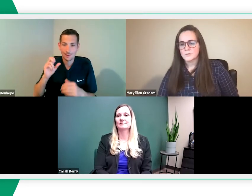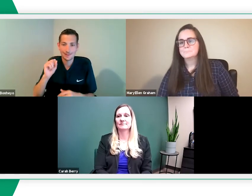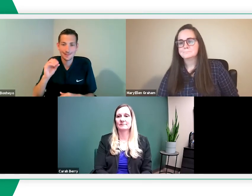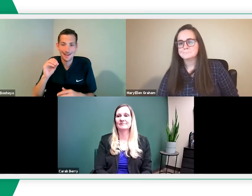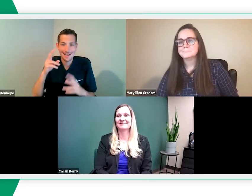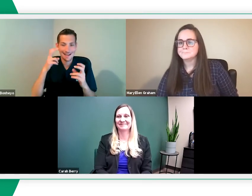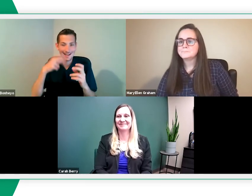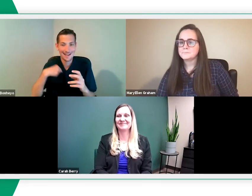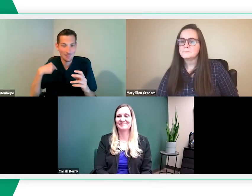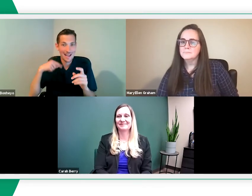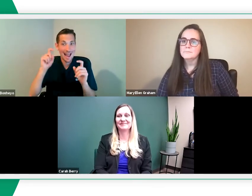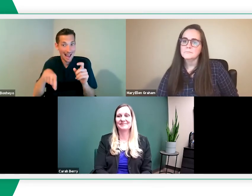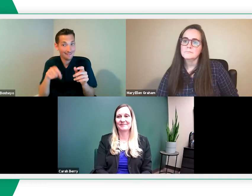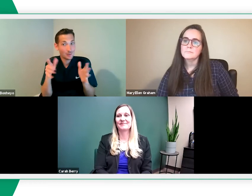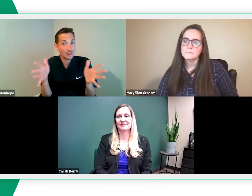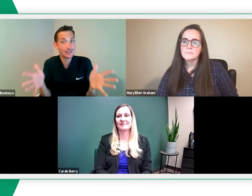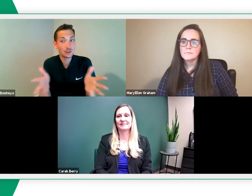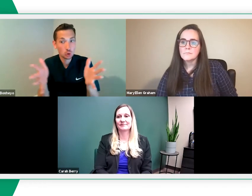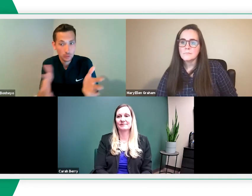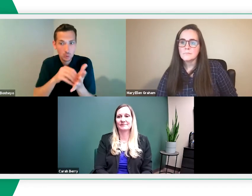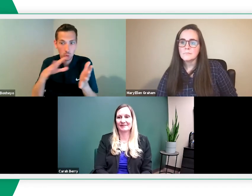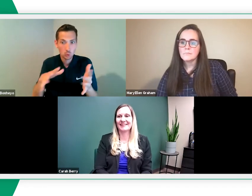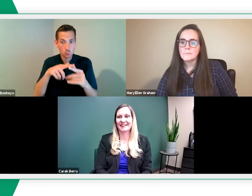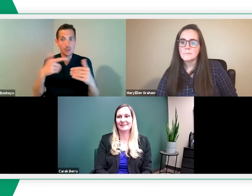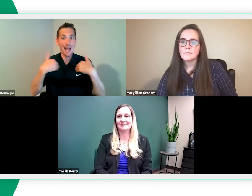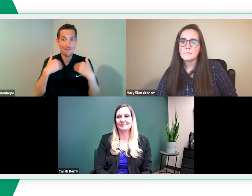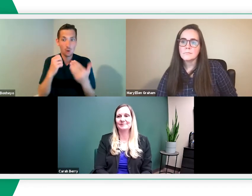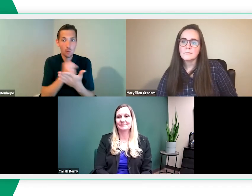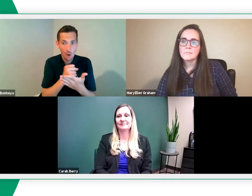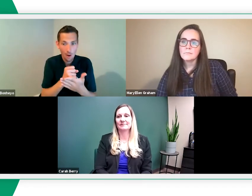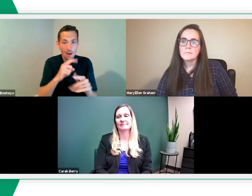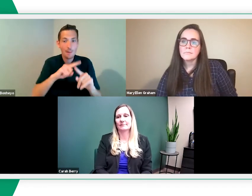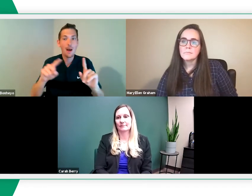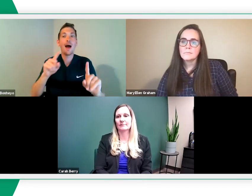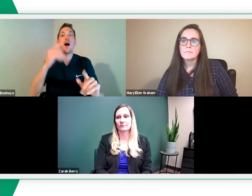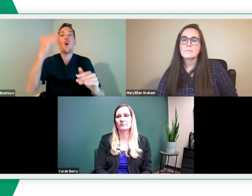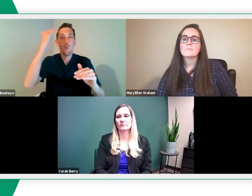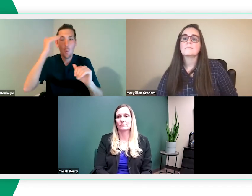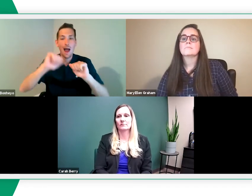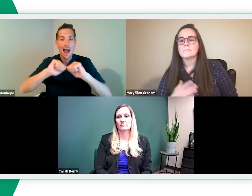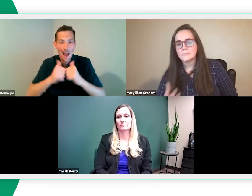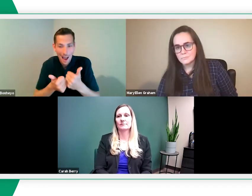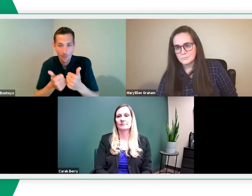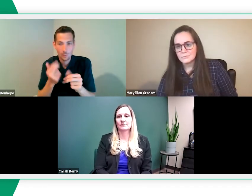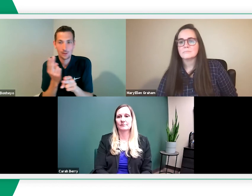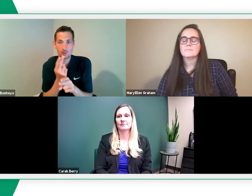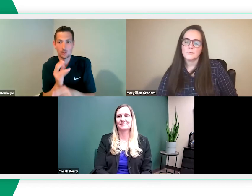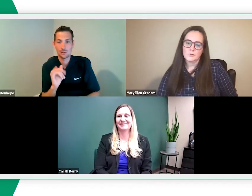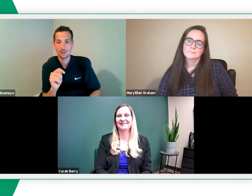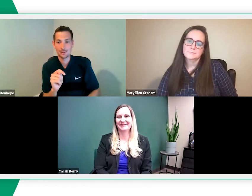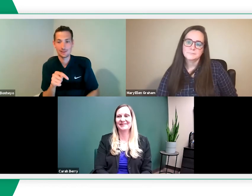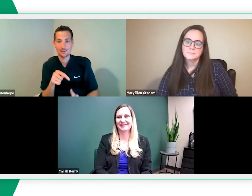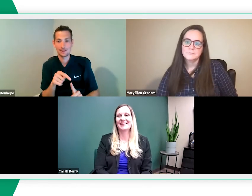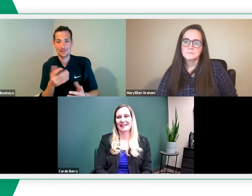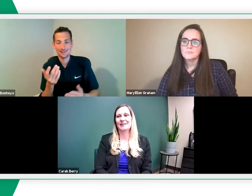So it's all based on how you get it from your credit card. So it's almost like you have to encourage students to have a credit card, but be aware